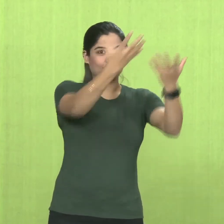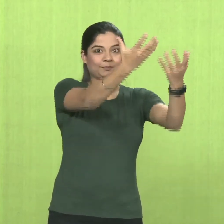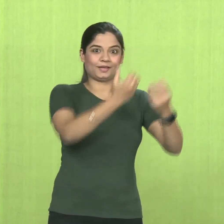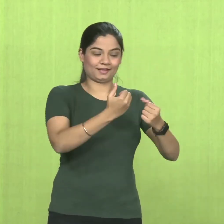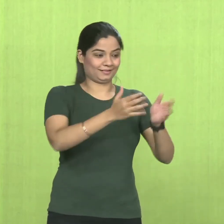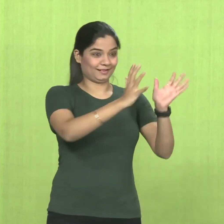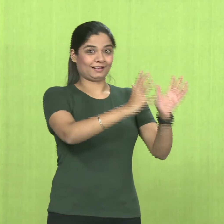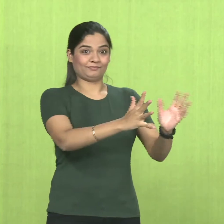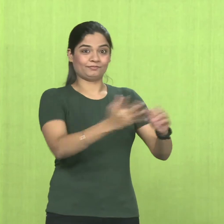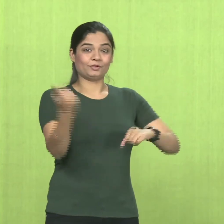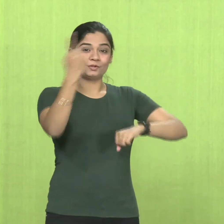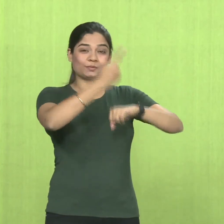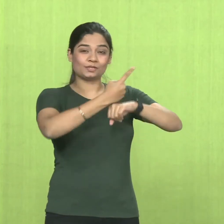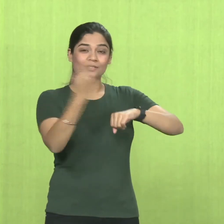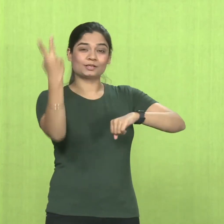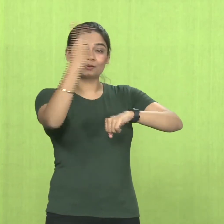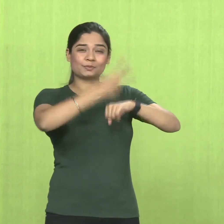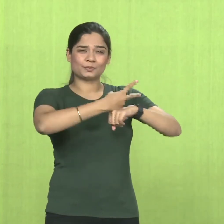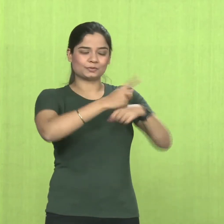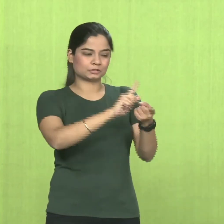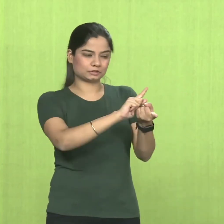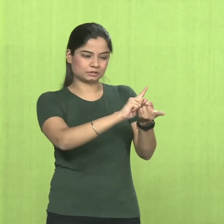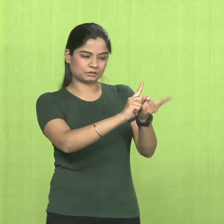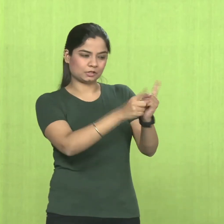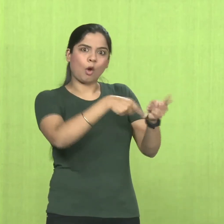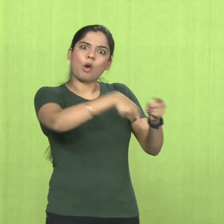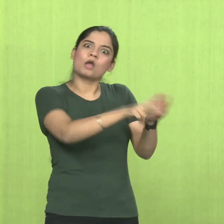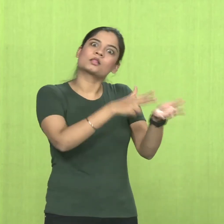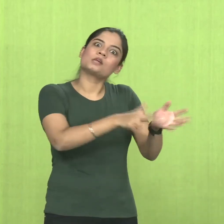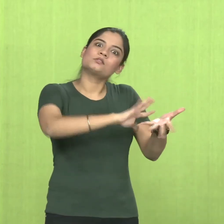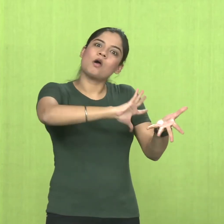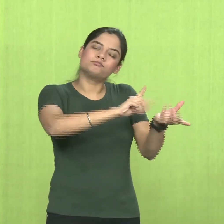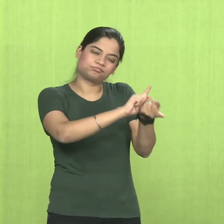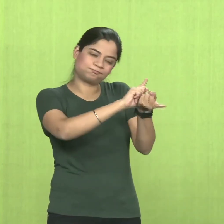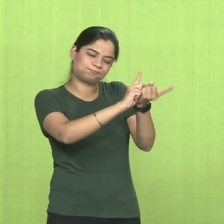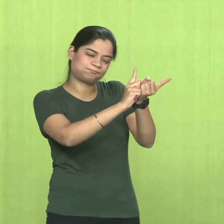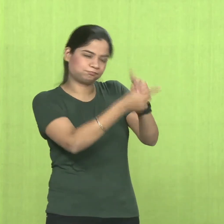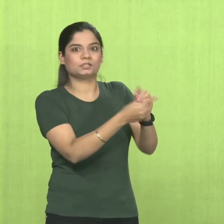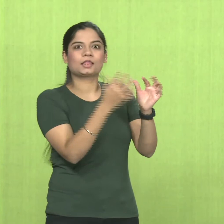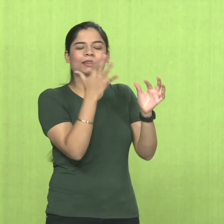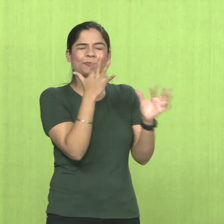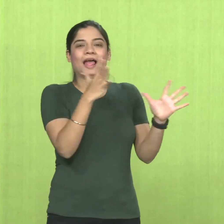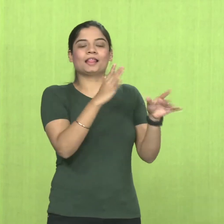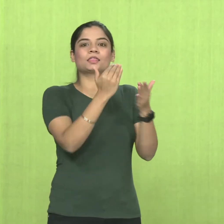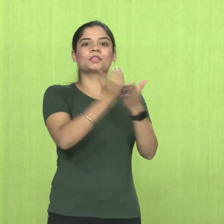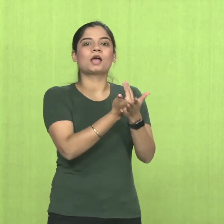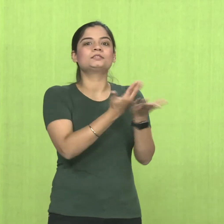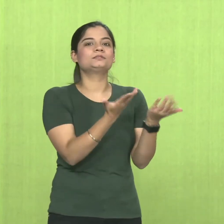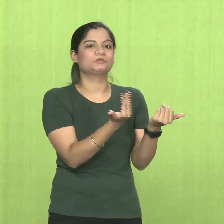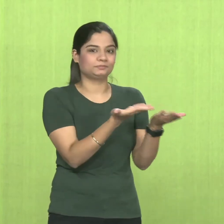best example for perishable food. If it is kept for 1 or 2 days at the room temperature, it cannot be